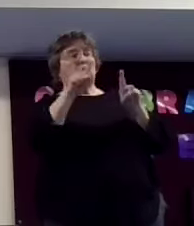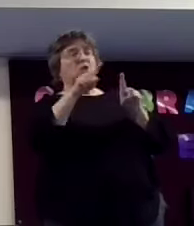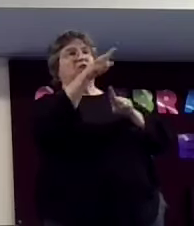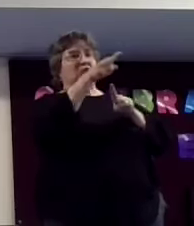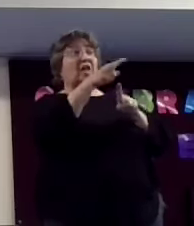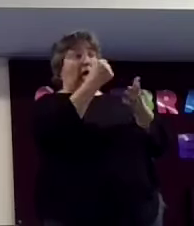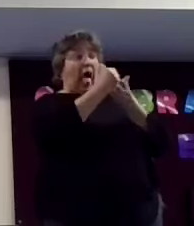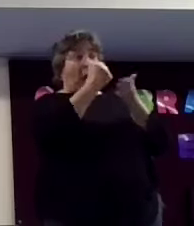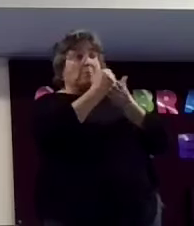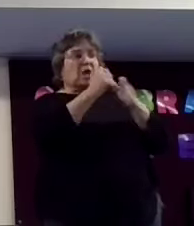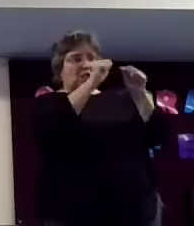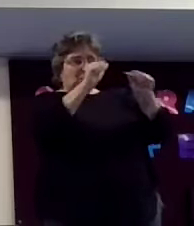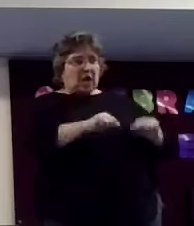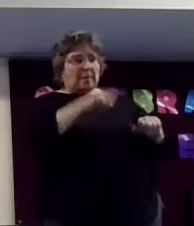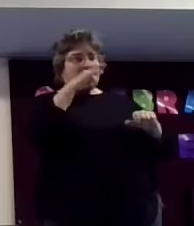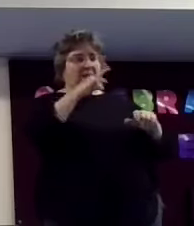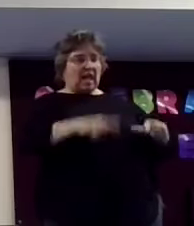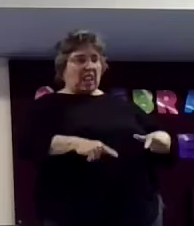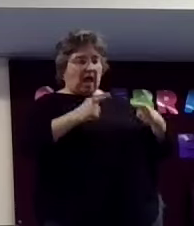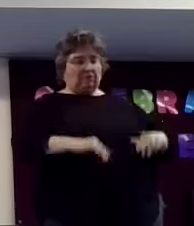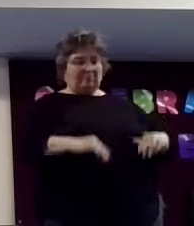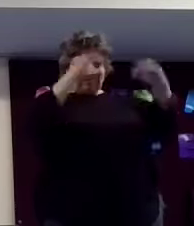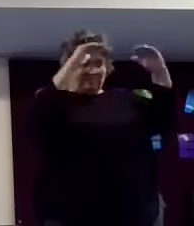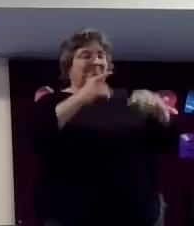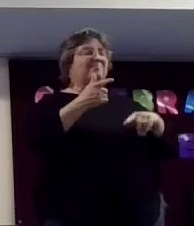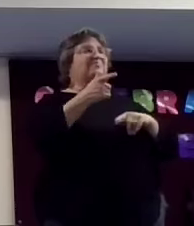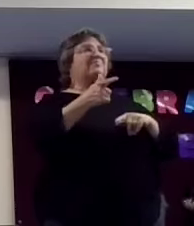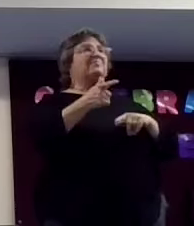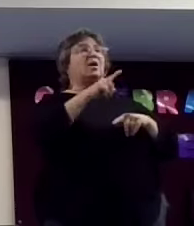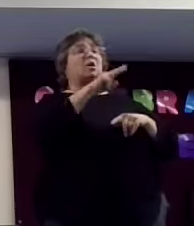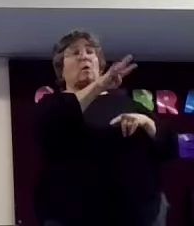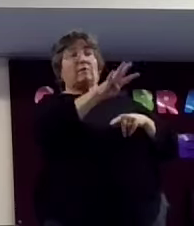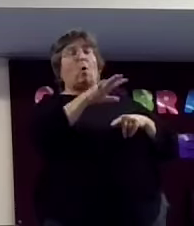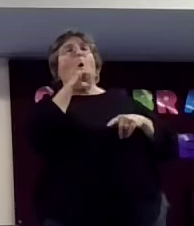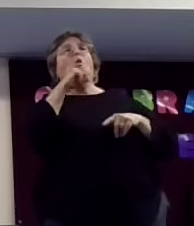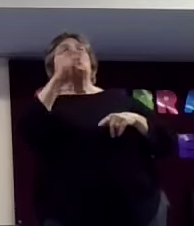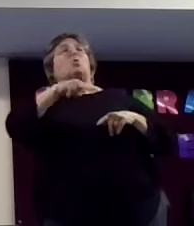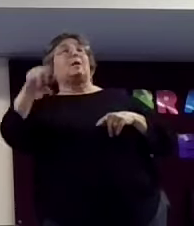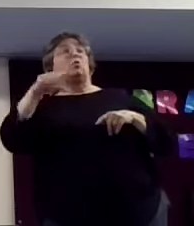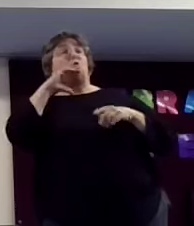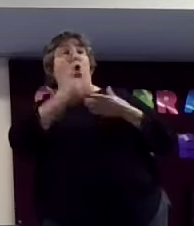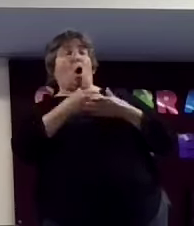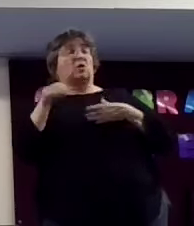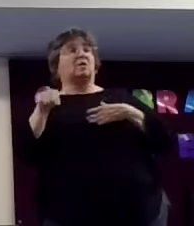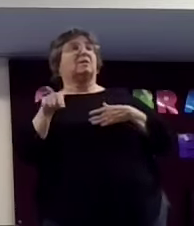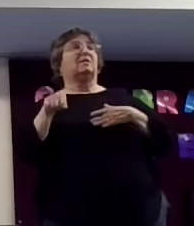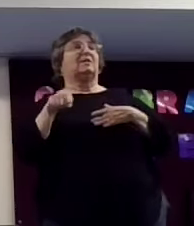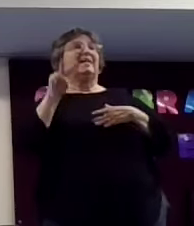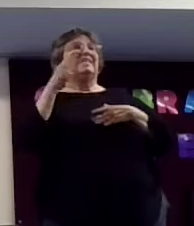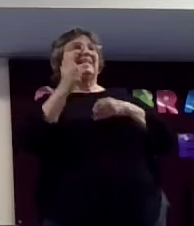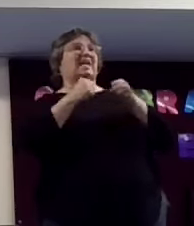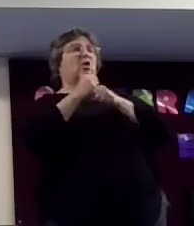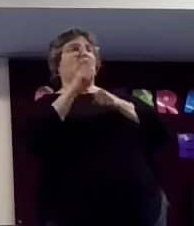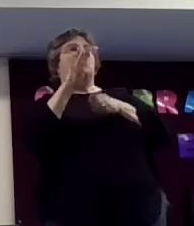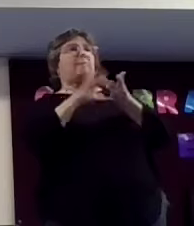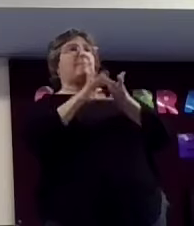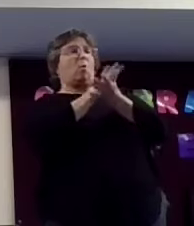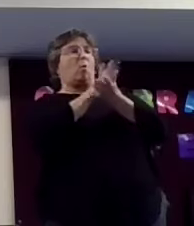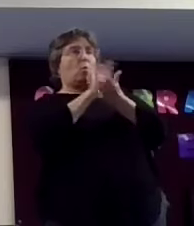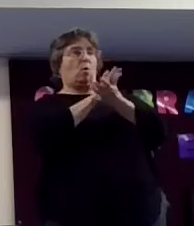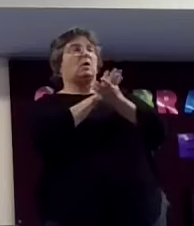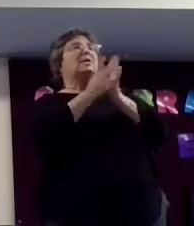shapes the lives of children from a very young age. My 22-year-old daughter is in her 2nd year at UB Med